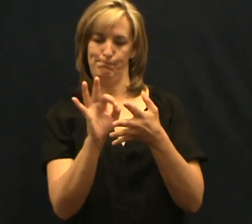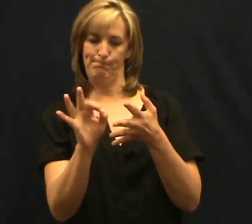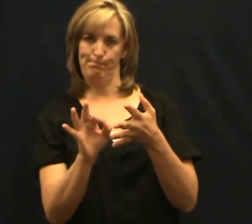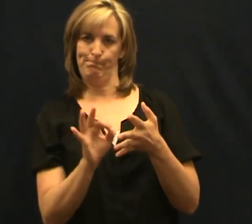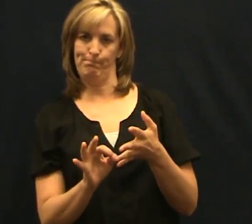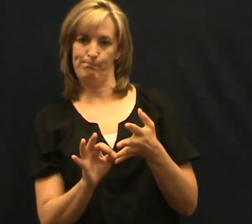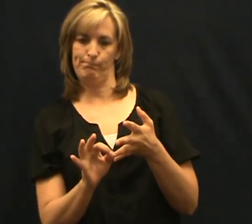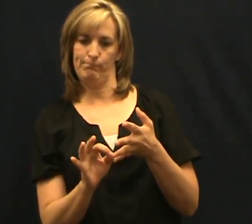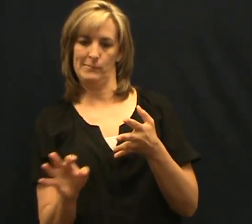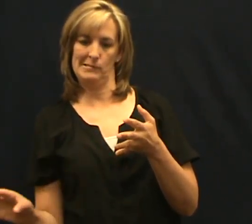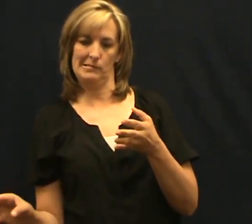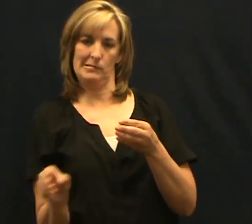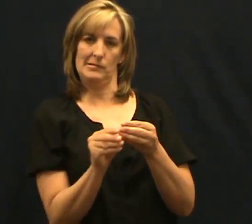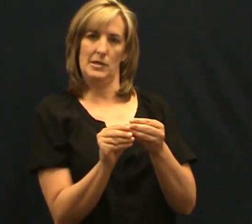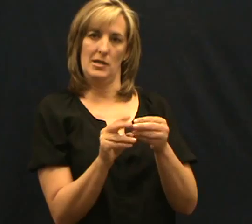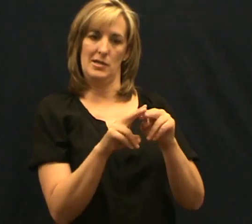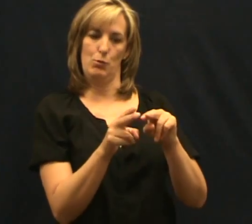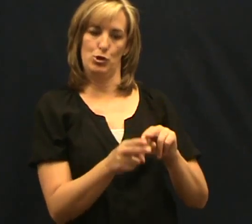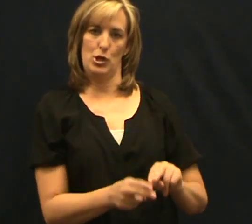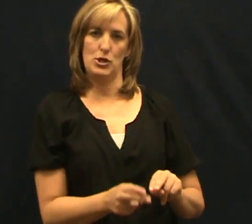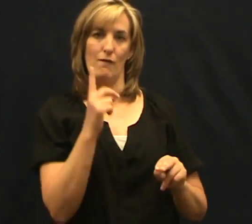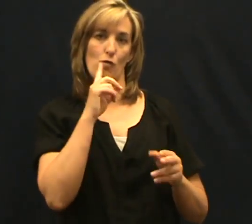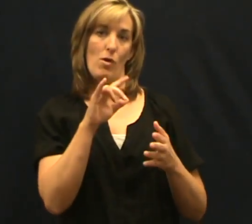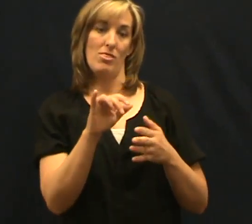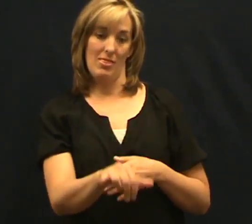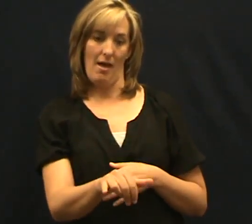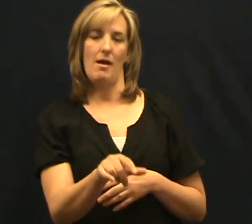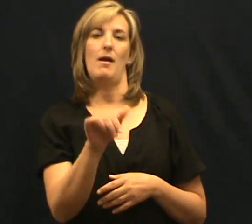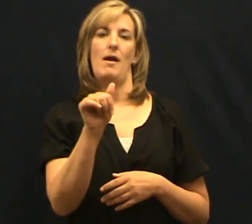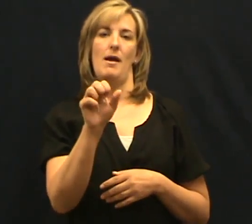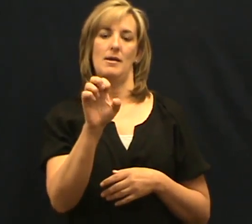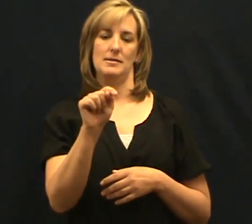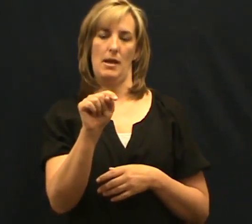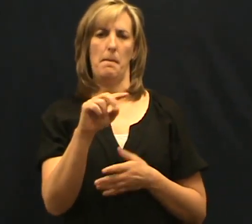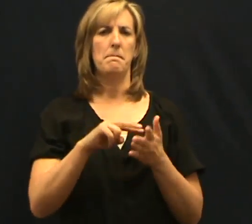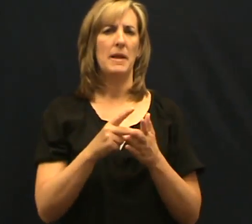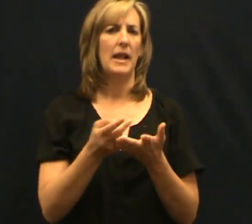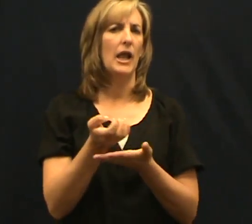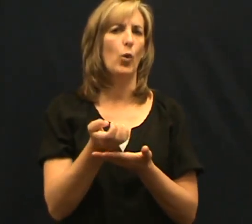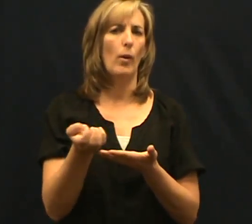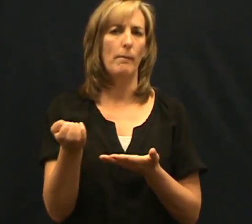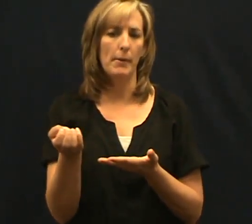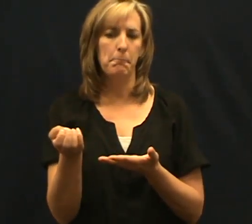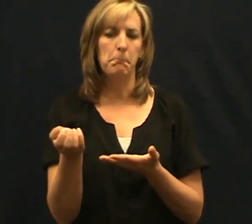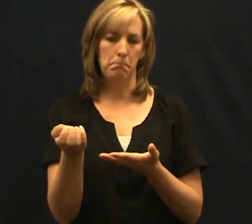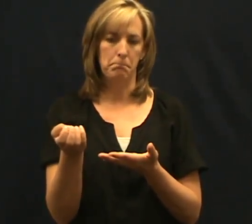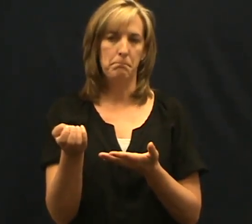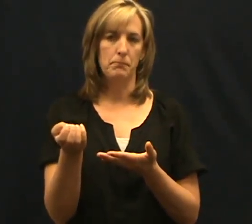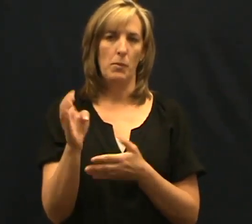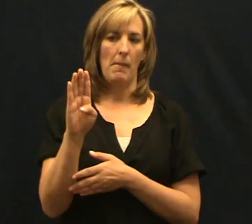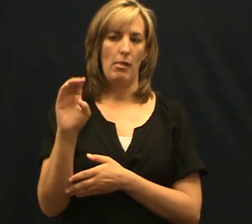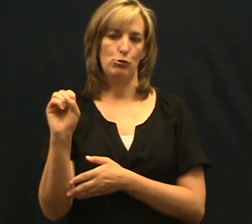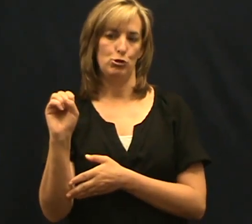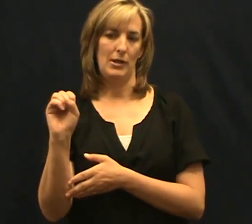of depreciation for that asset. So equipment shows up on the balance sheet at its original cost. And then